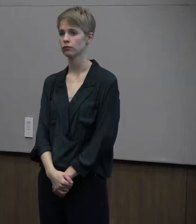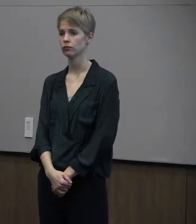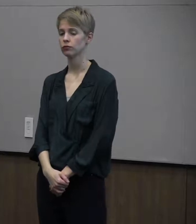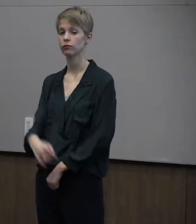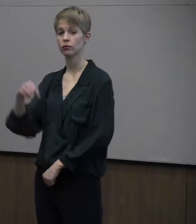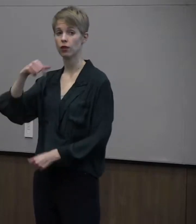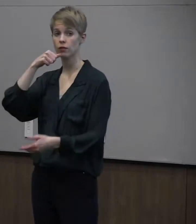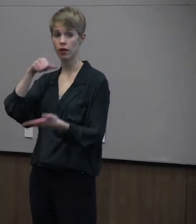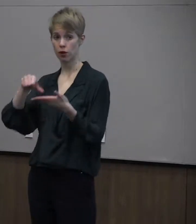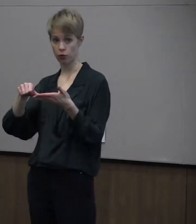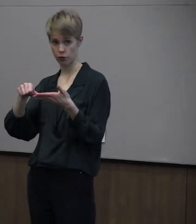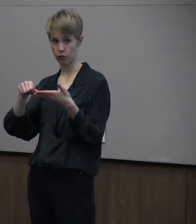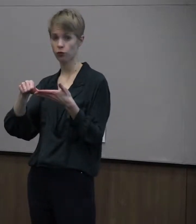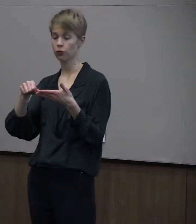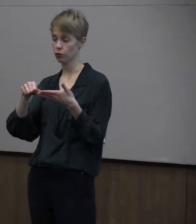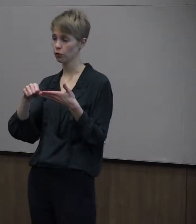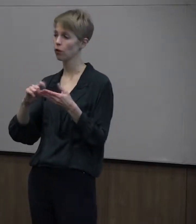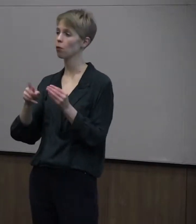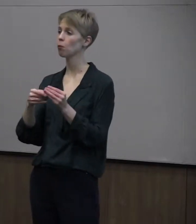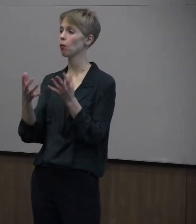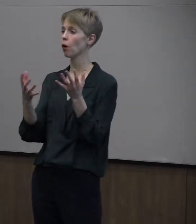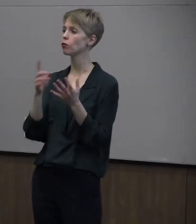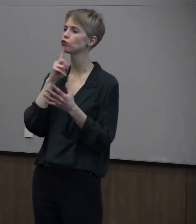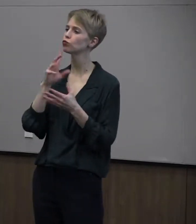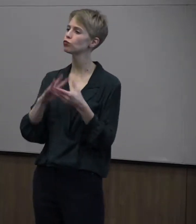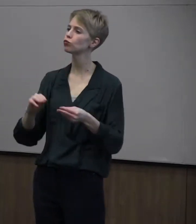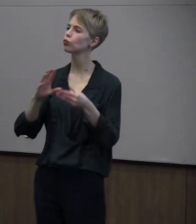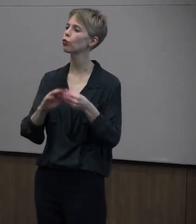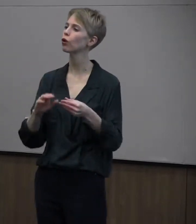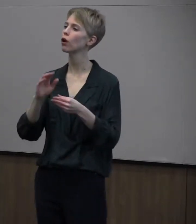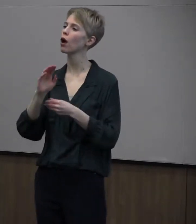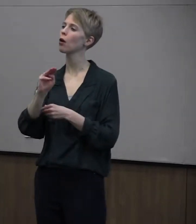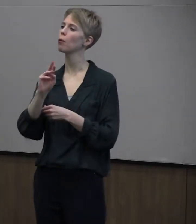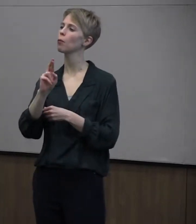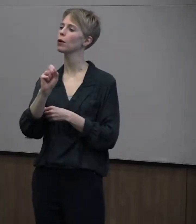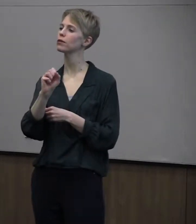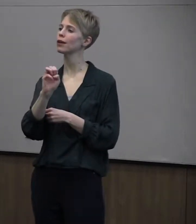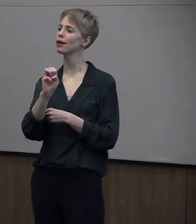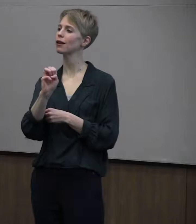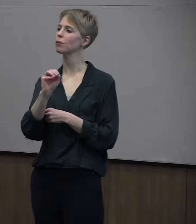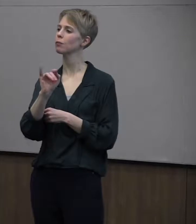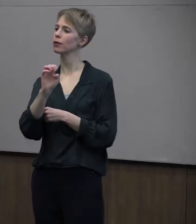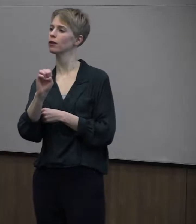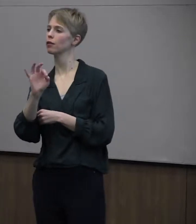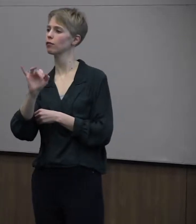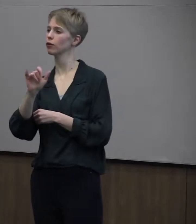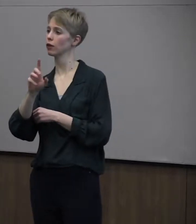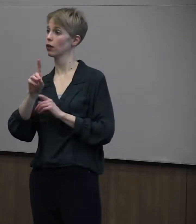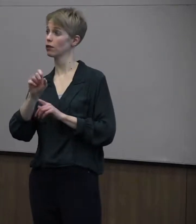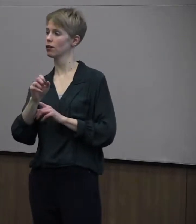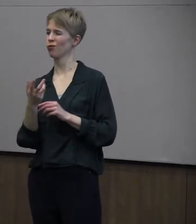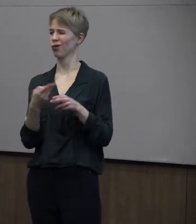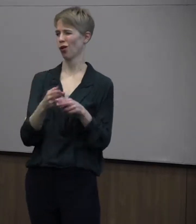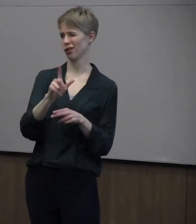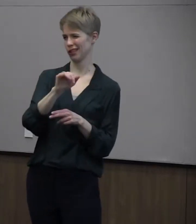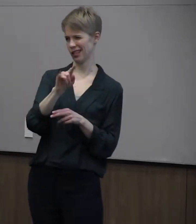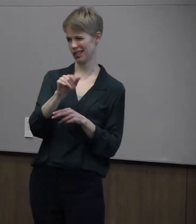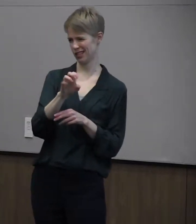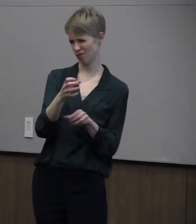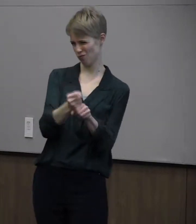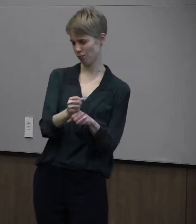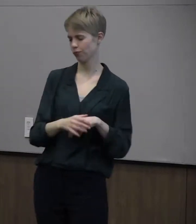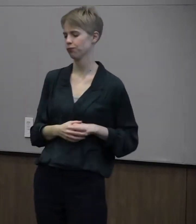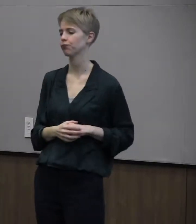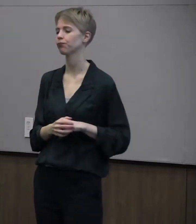This letter is an account of the true story of the life of Mrs. M.E. Fields, who went by Lizzie.